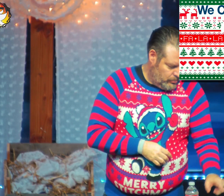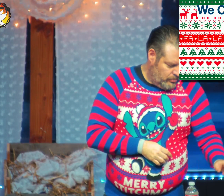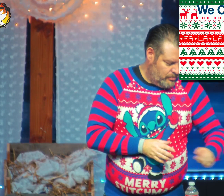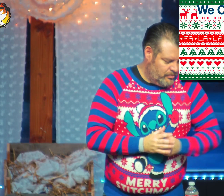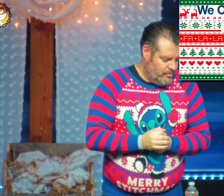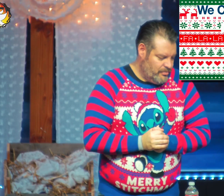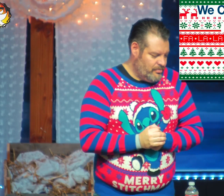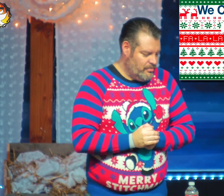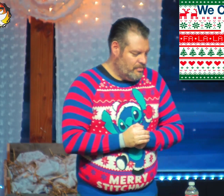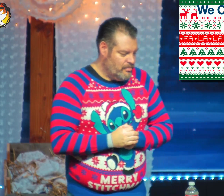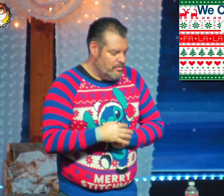focus on.